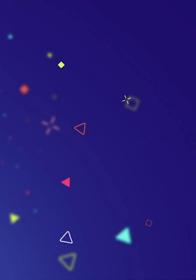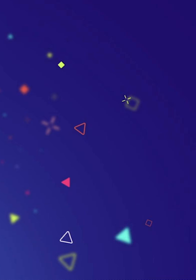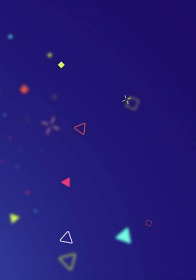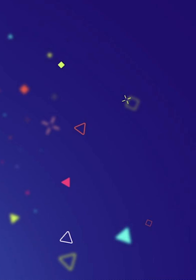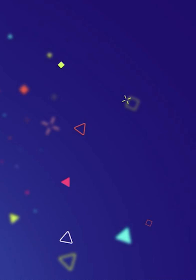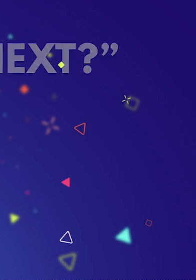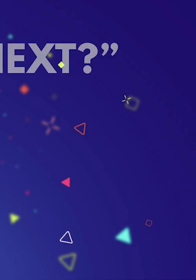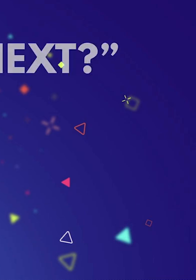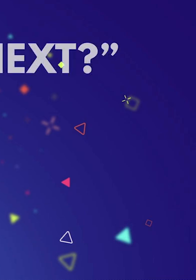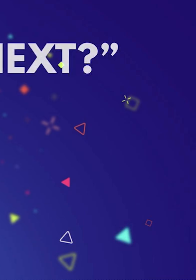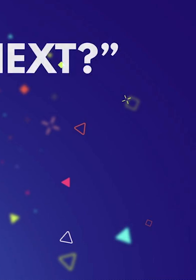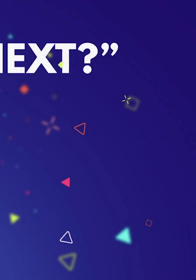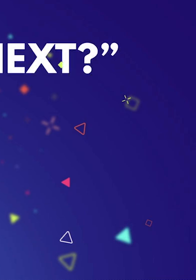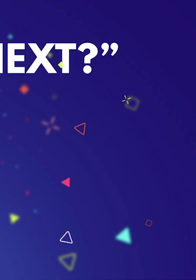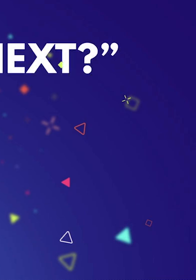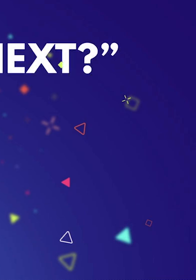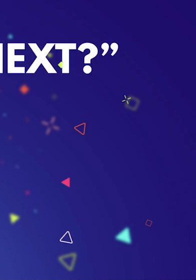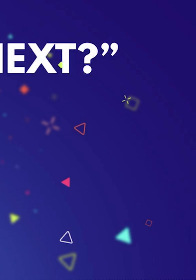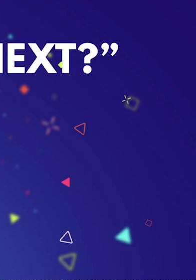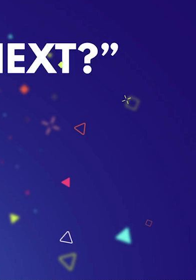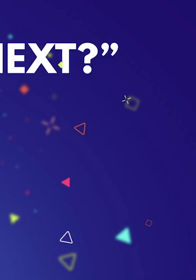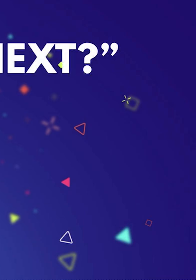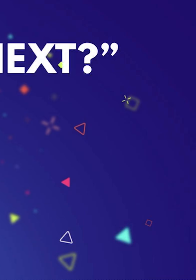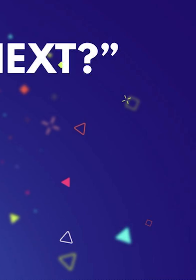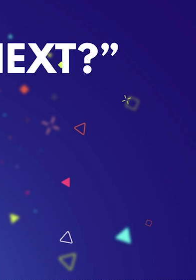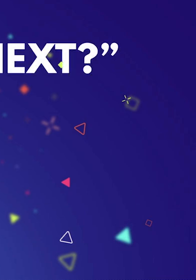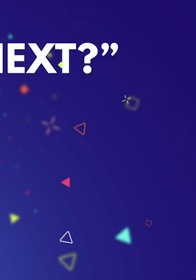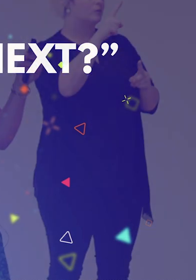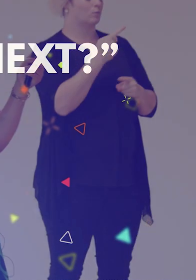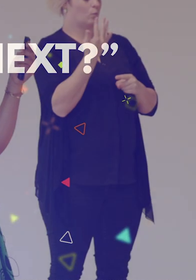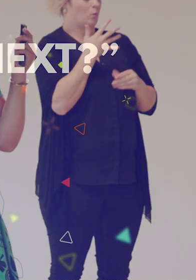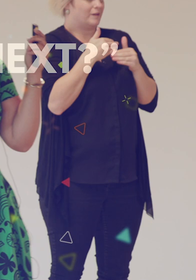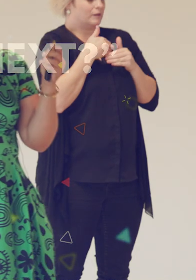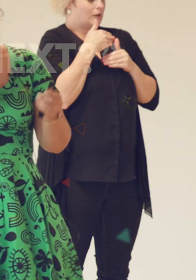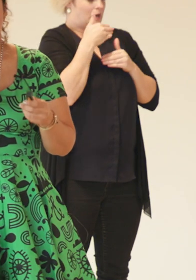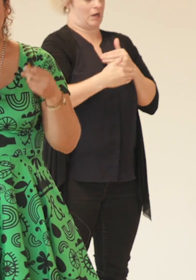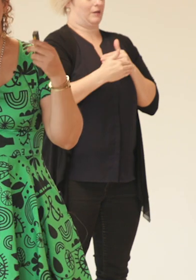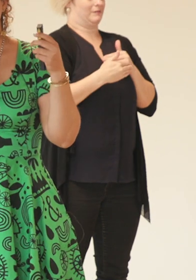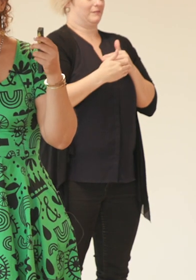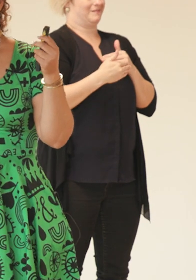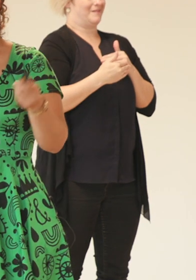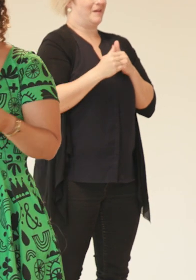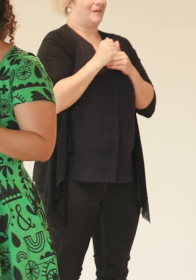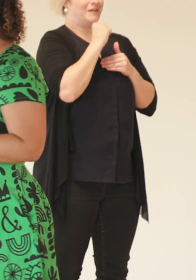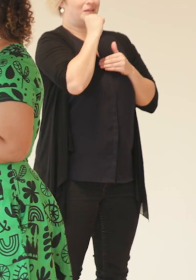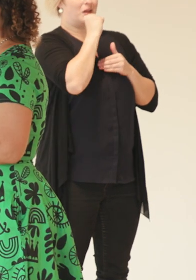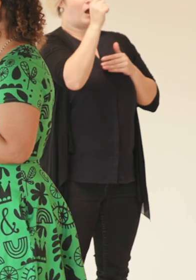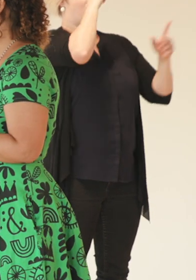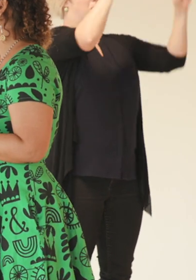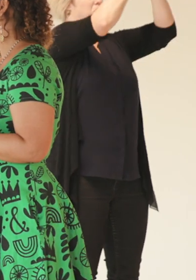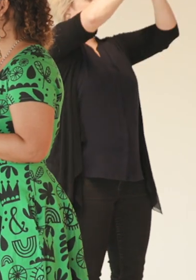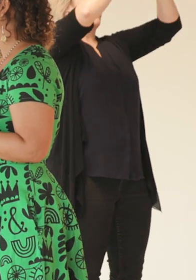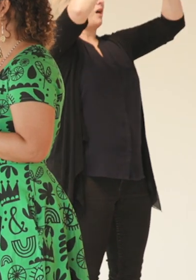As what's next, you know, not what's the big picture. That's great too, but like to keep moving is what's next right